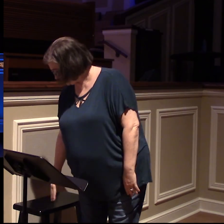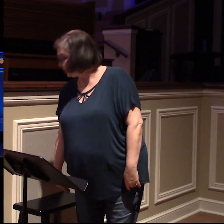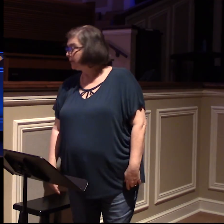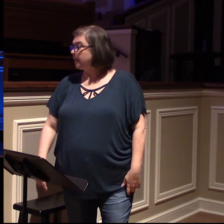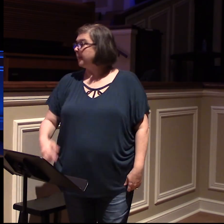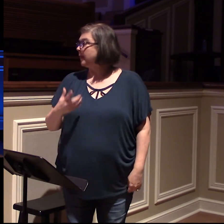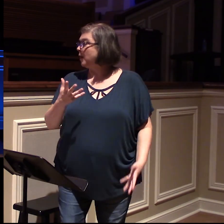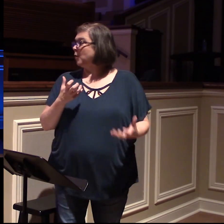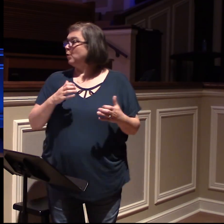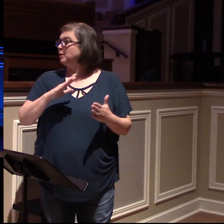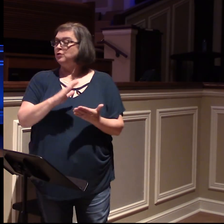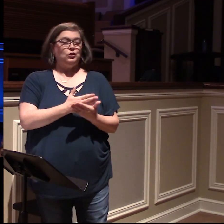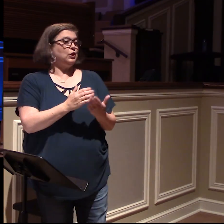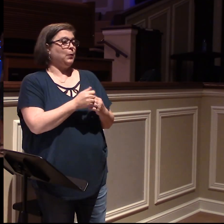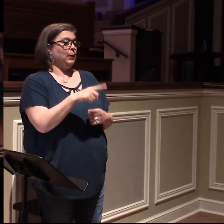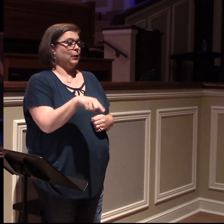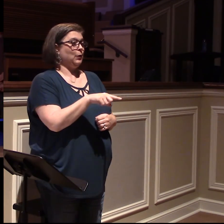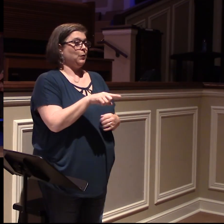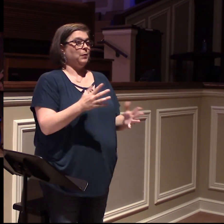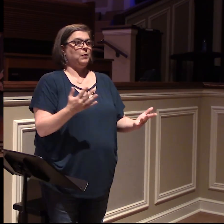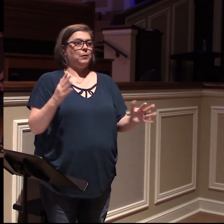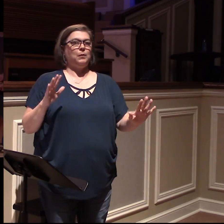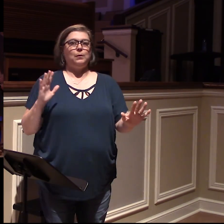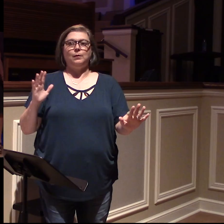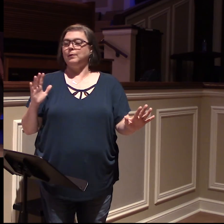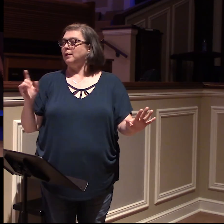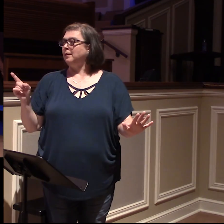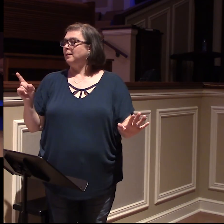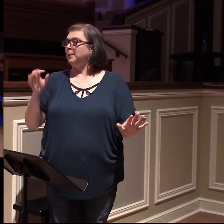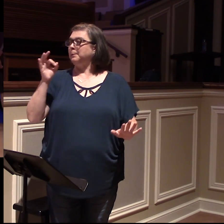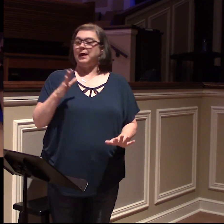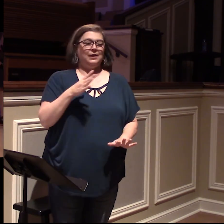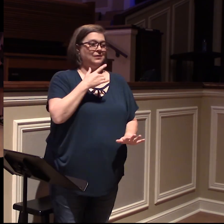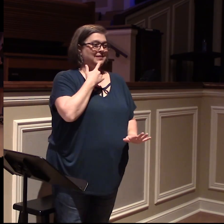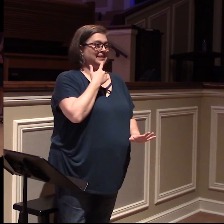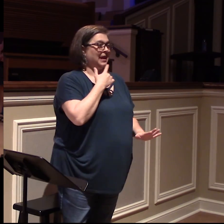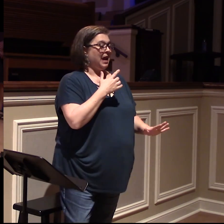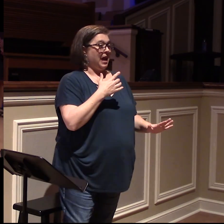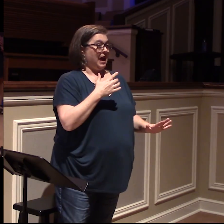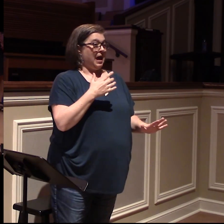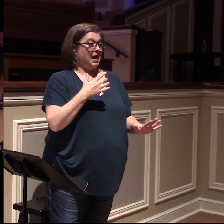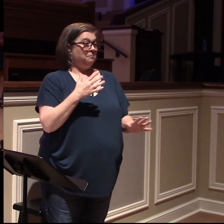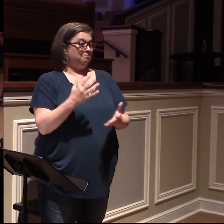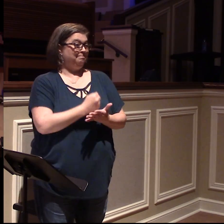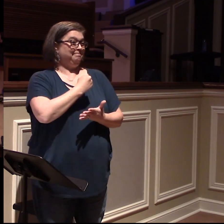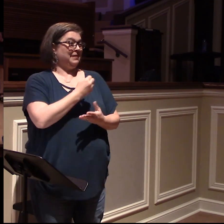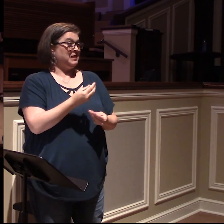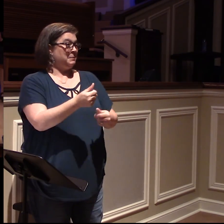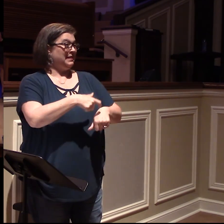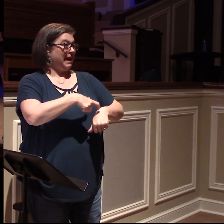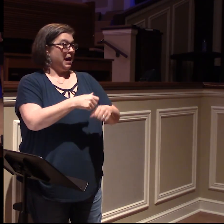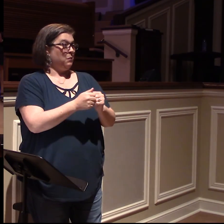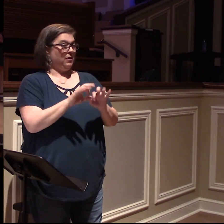I want to share with you this morning. Yeah, we're good. We're good. A family I got to spend some time with this week,